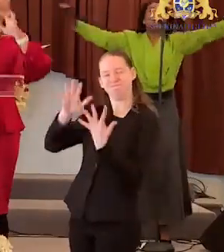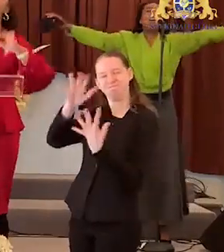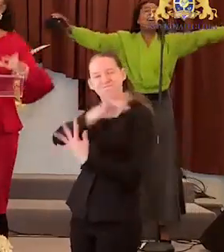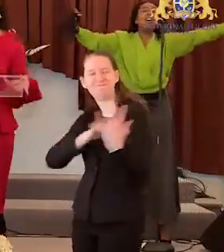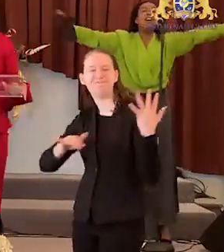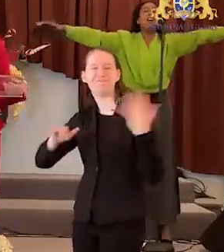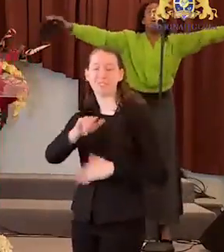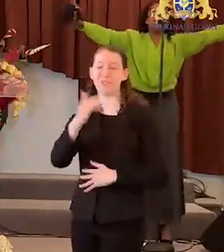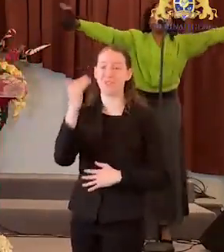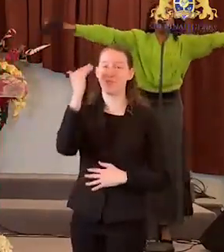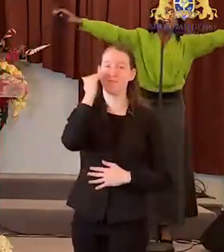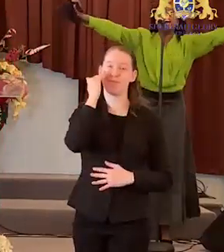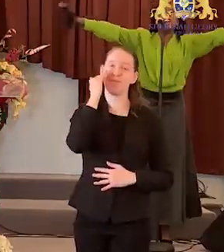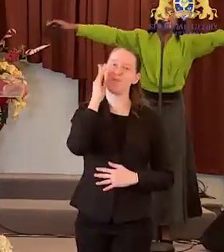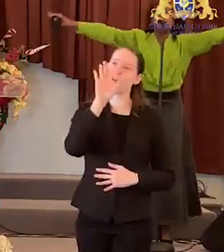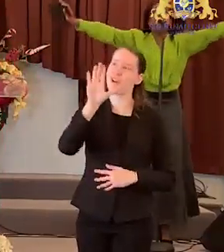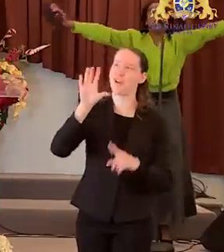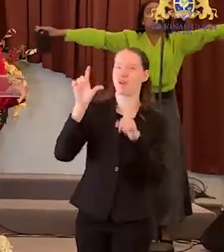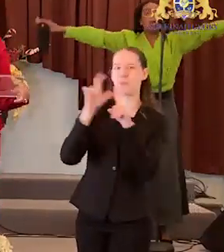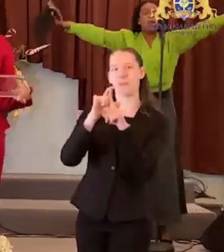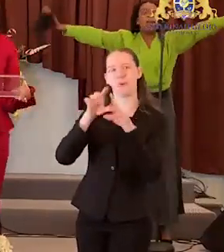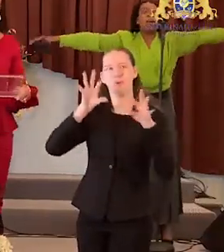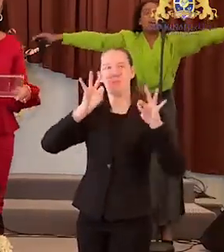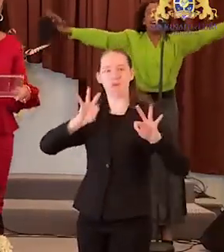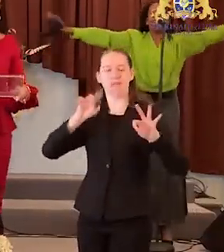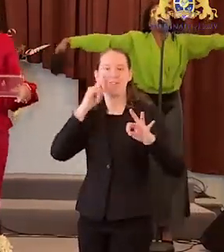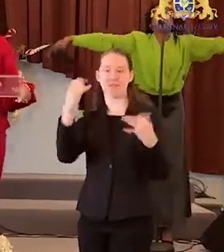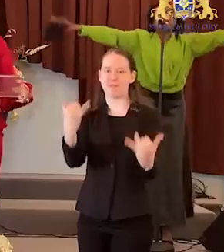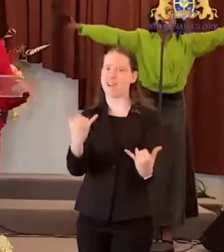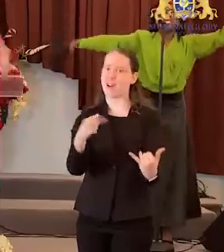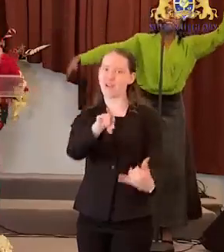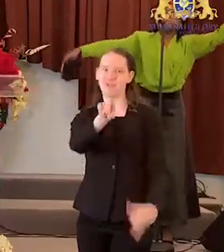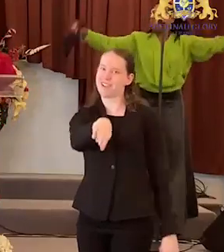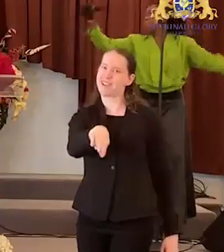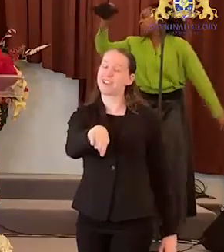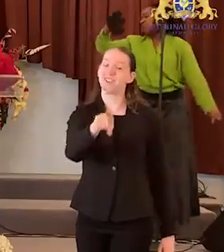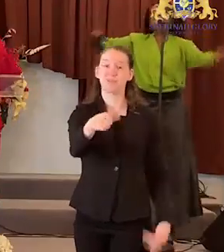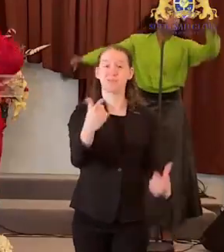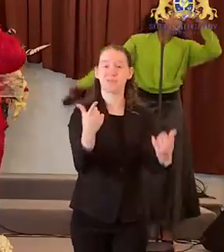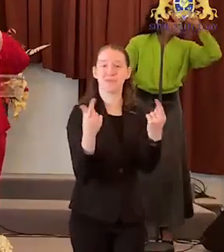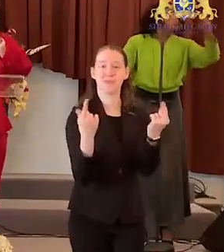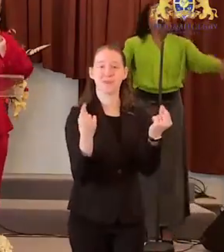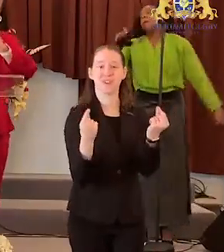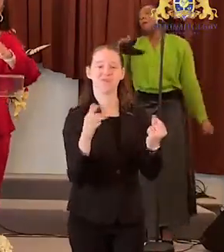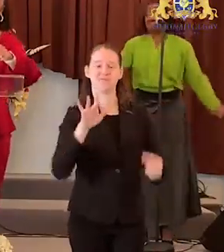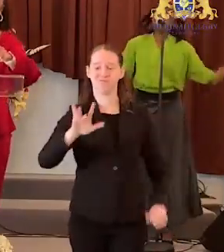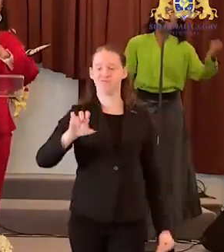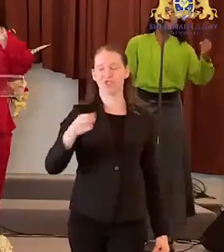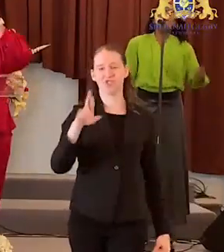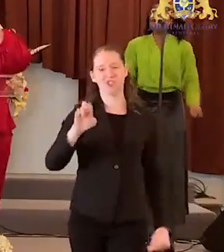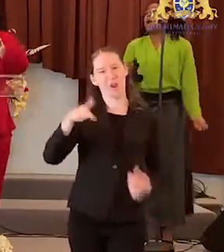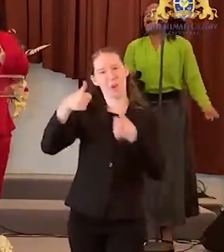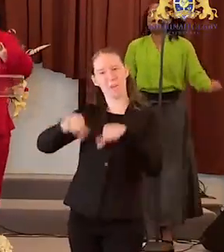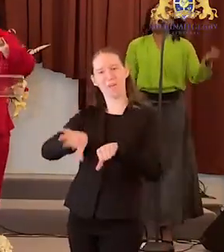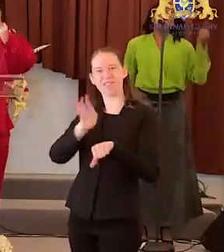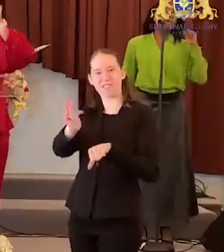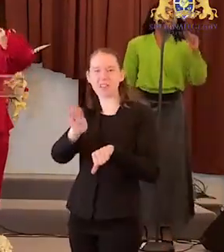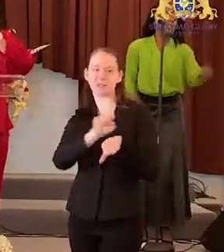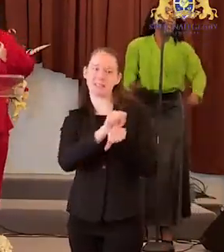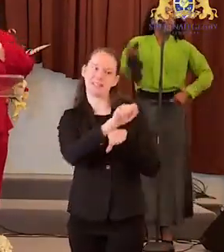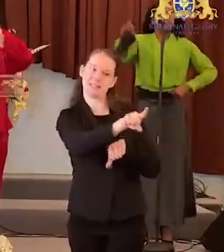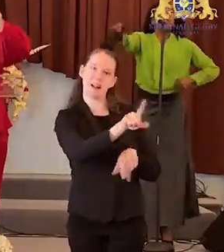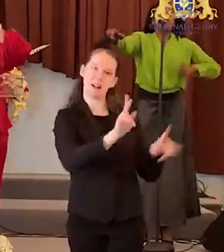You know you need a rhema word for your right now situation. So what I need you to do is hit the share button. Text